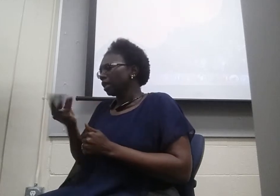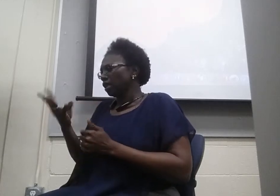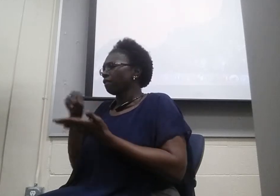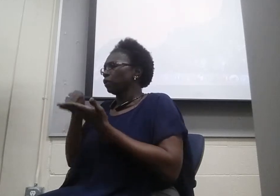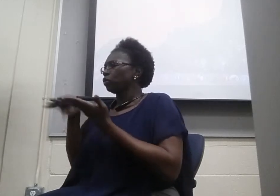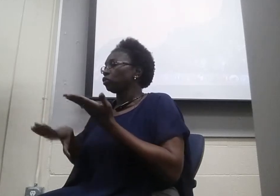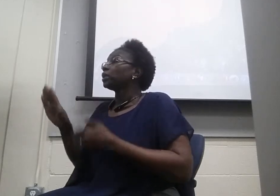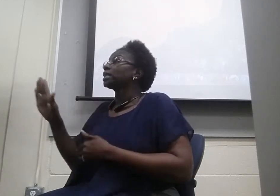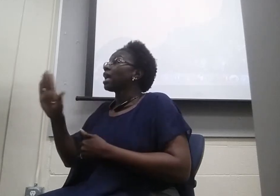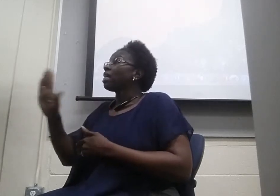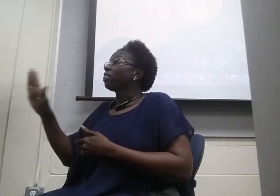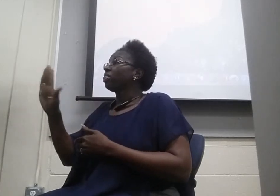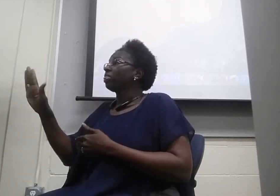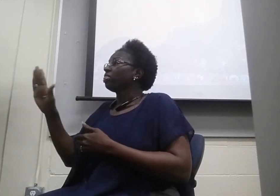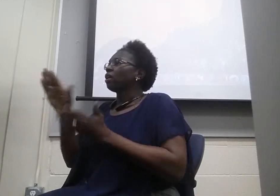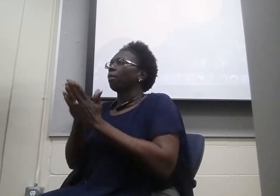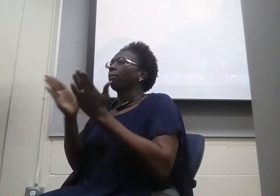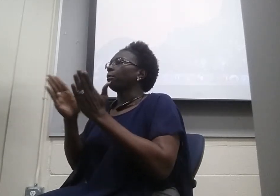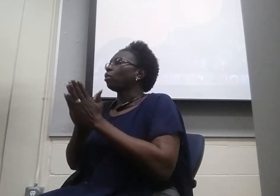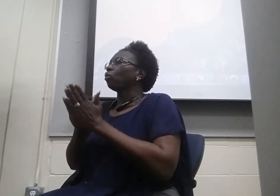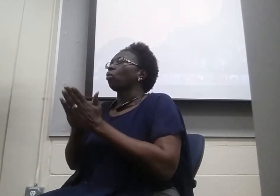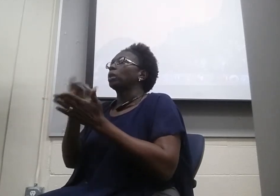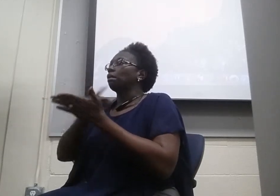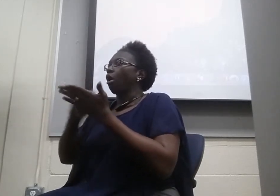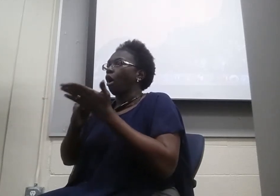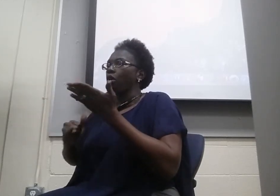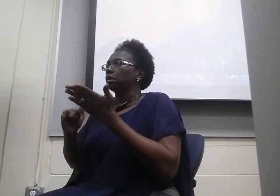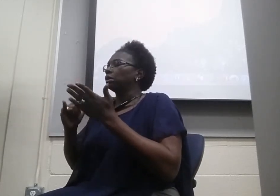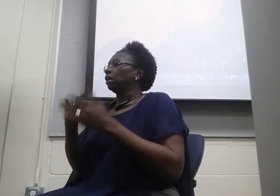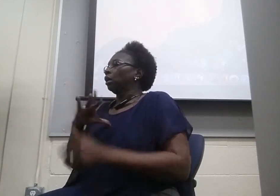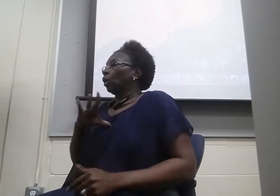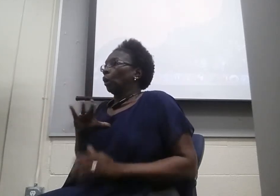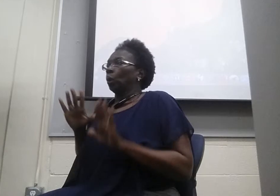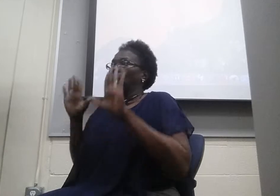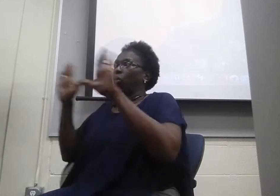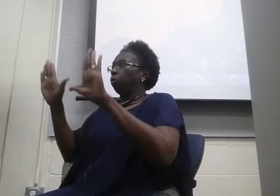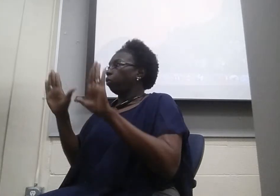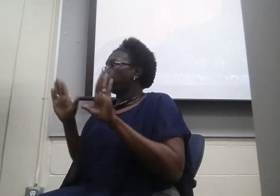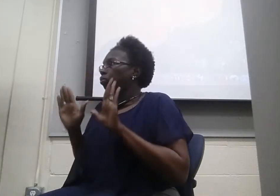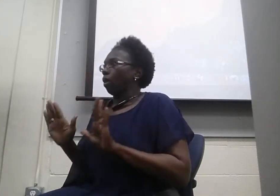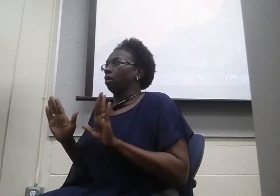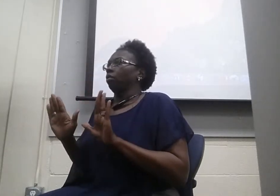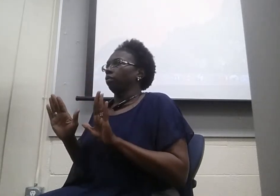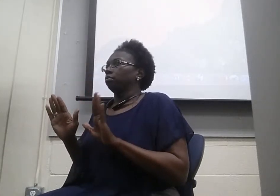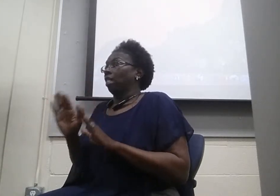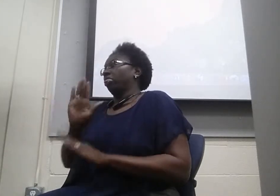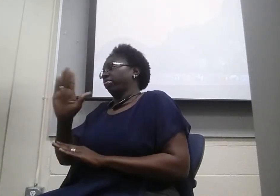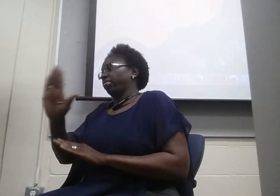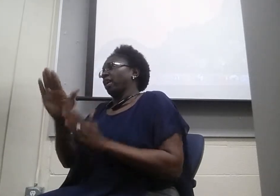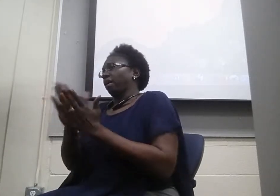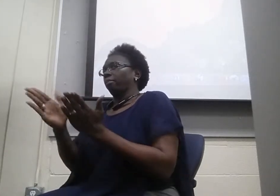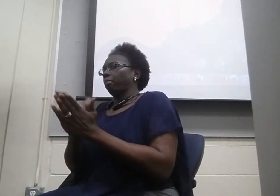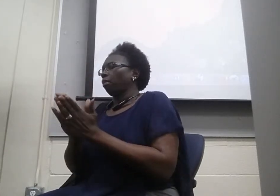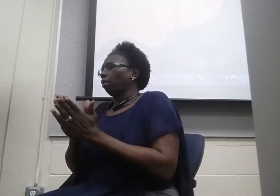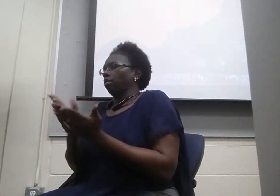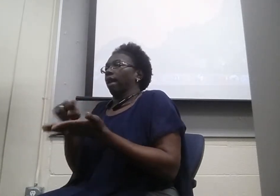was a work of art. Each page was this glorious, unbelievable, fine art painting, and that